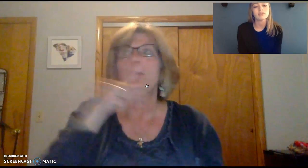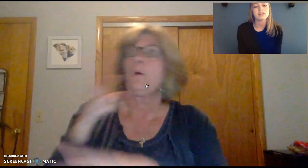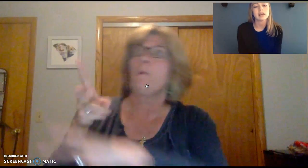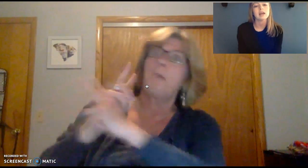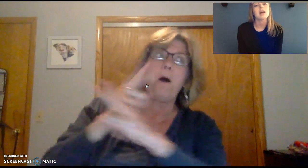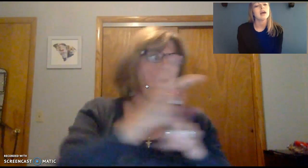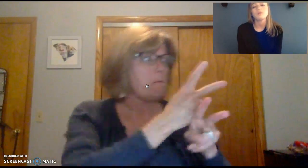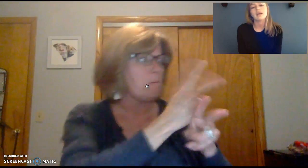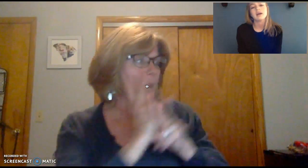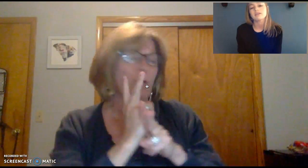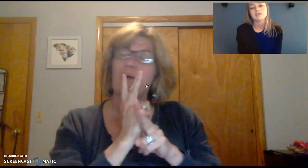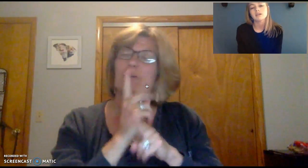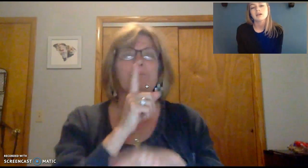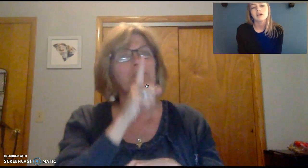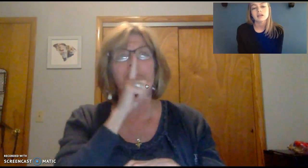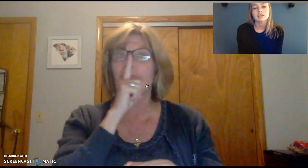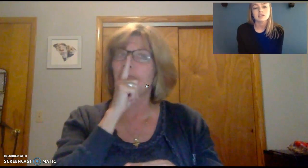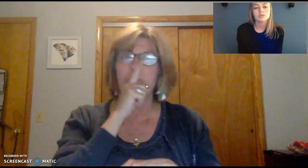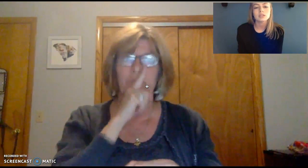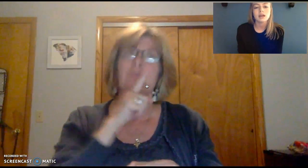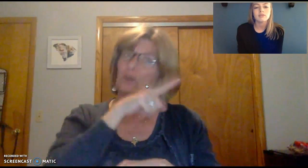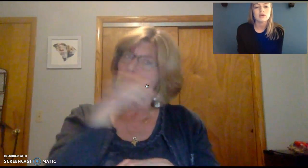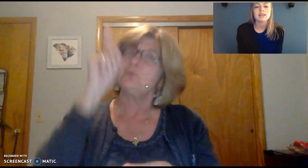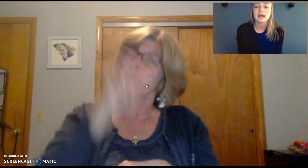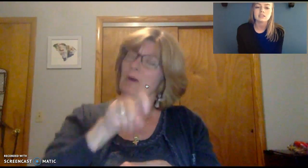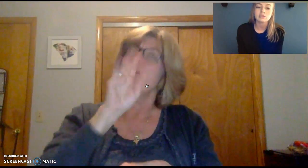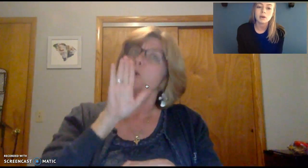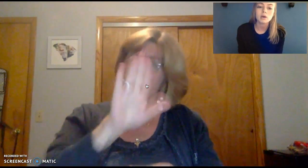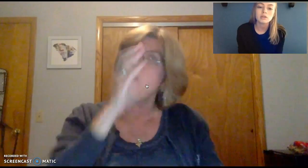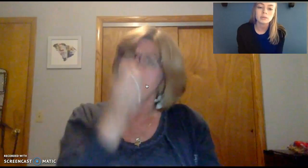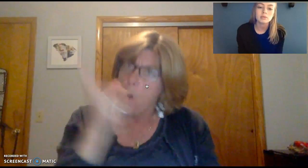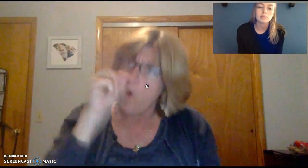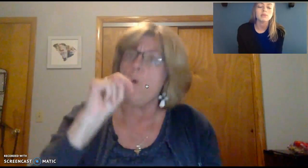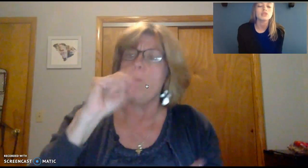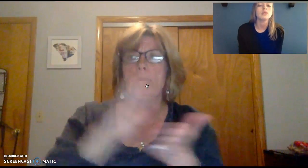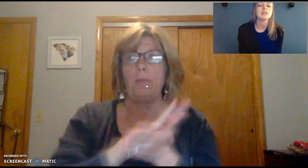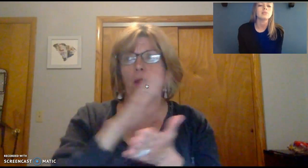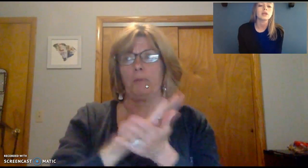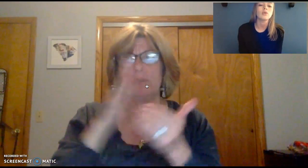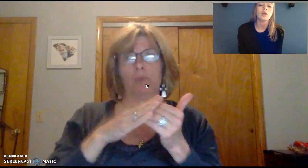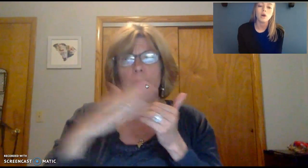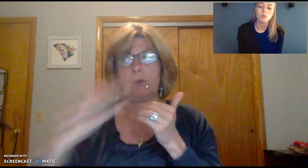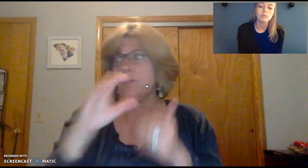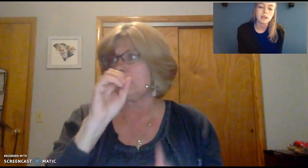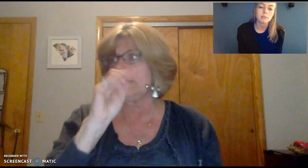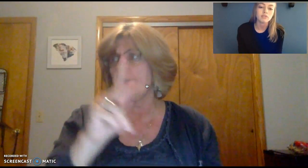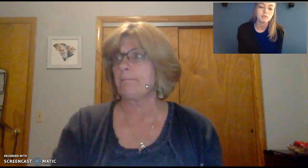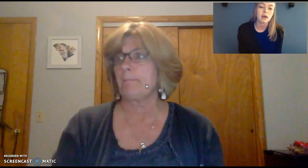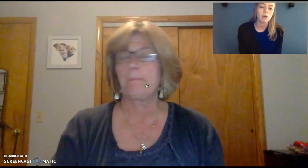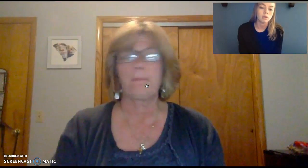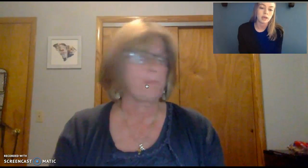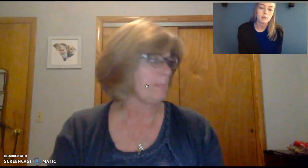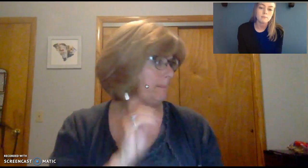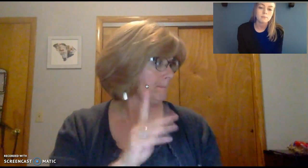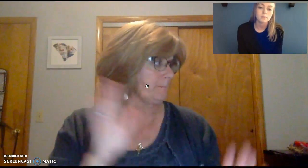with you every day. I don't want to have to continuously have you guys ask to borrow other people's papers. You need to bring your own paper from